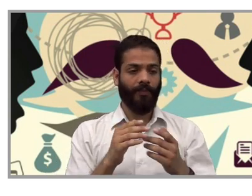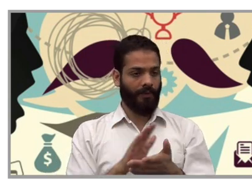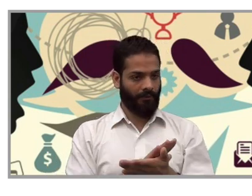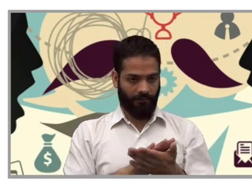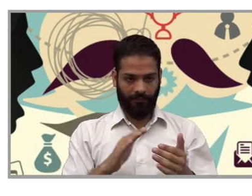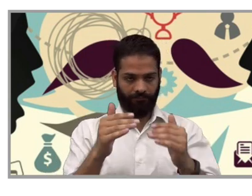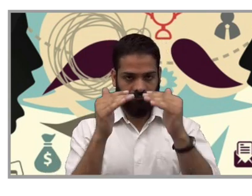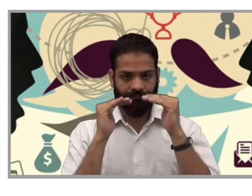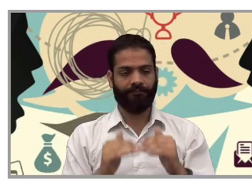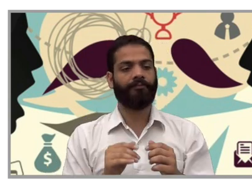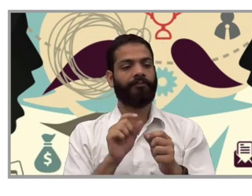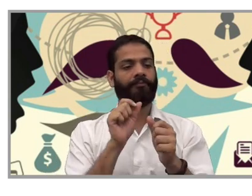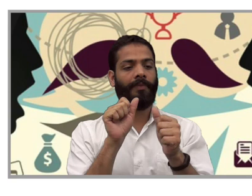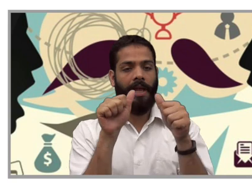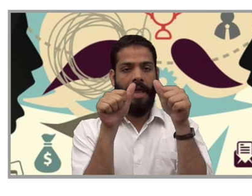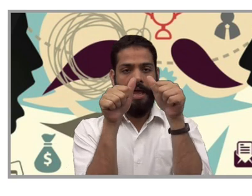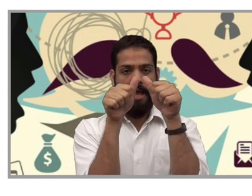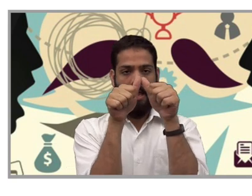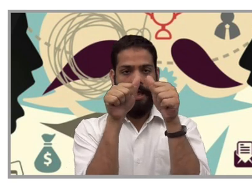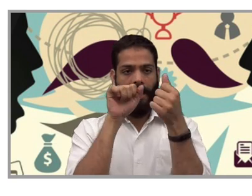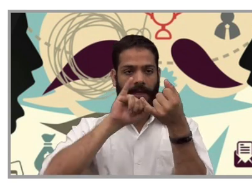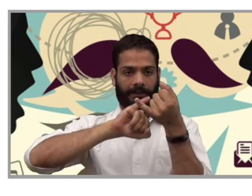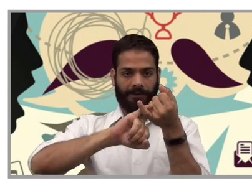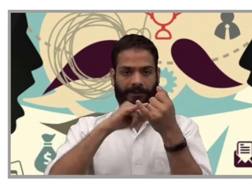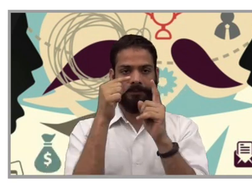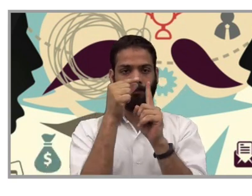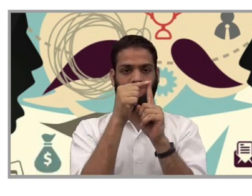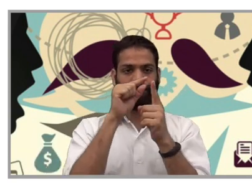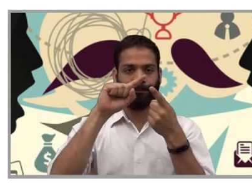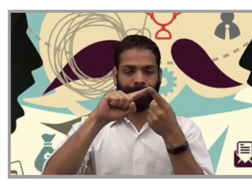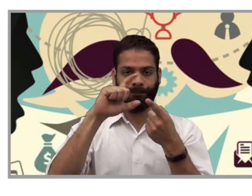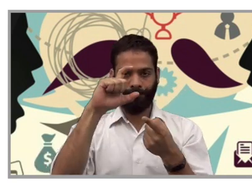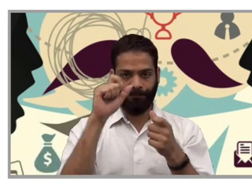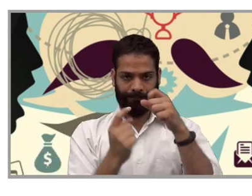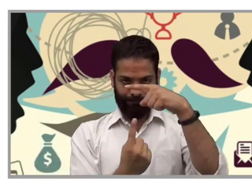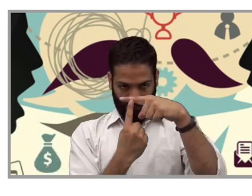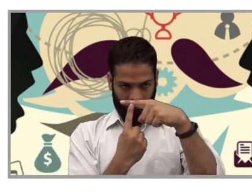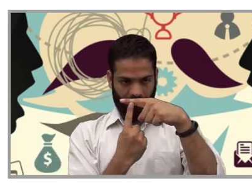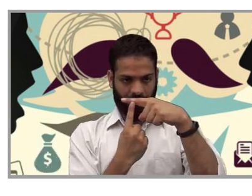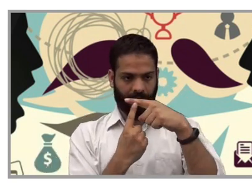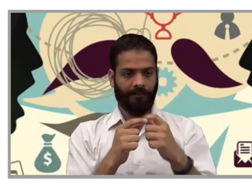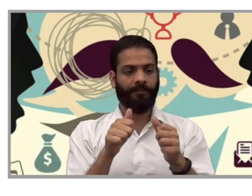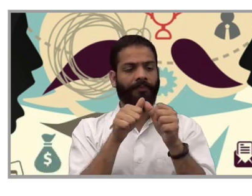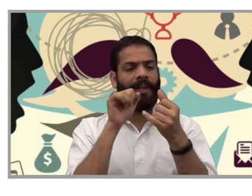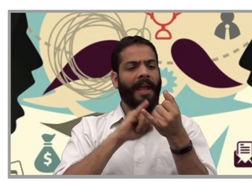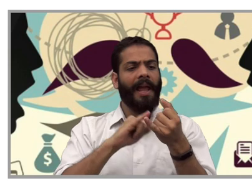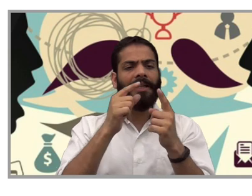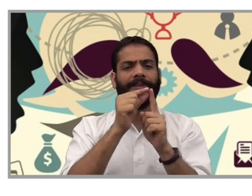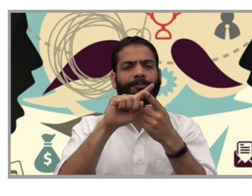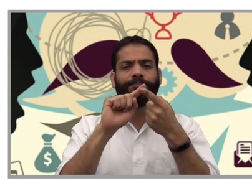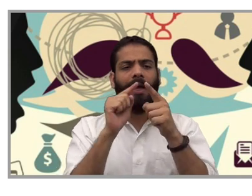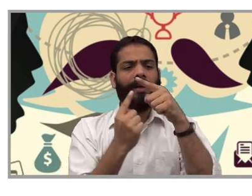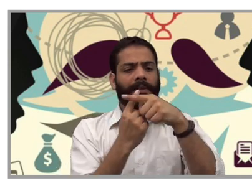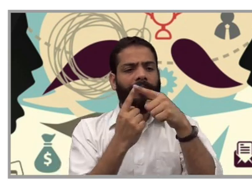For example, I was angry. Past, I angry. And she'll arrive to Delhi. Future, she,